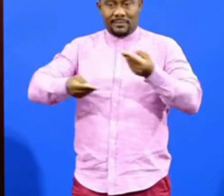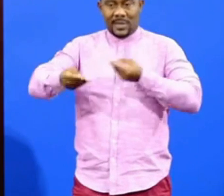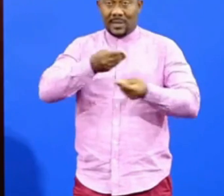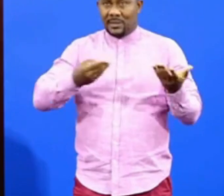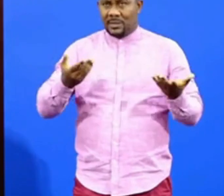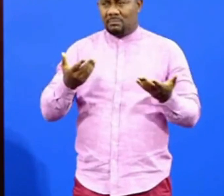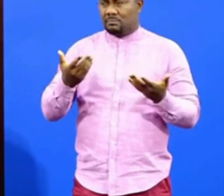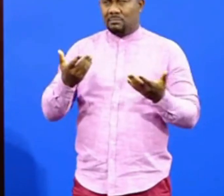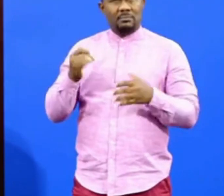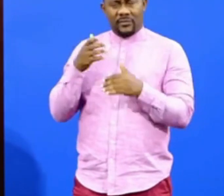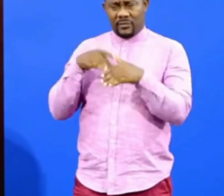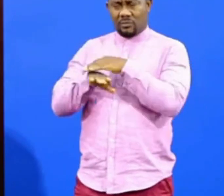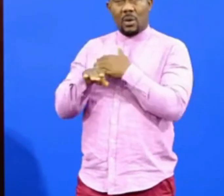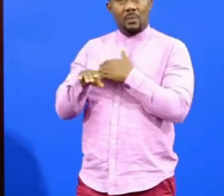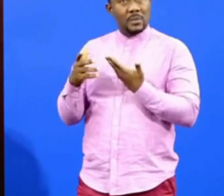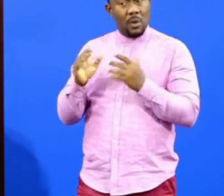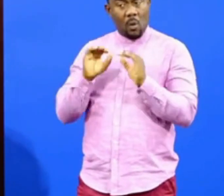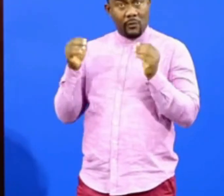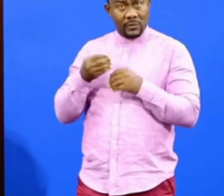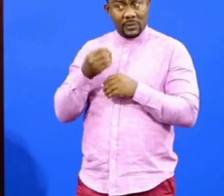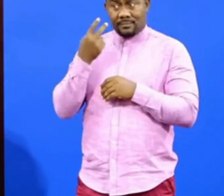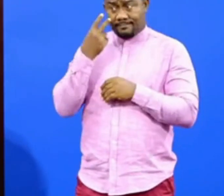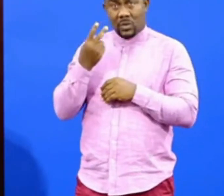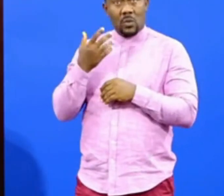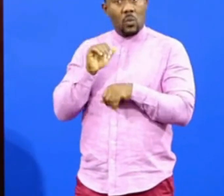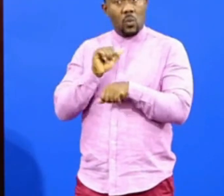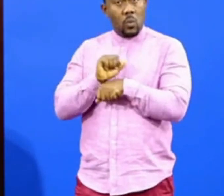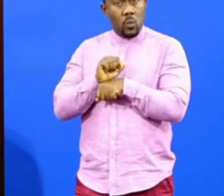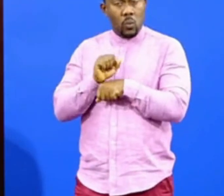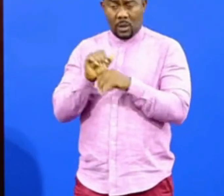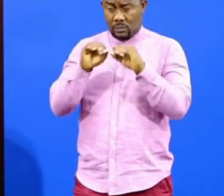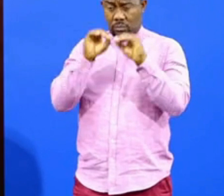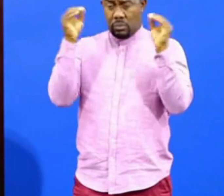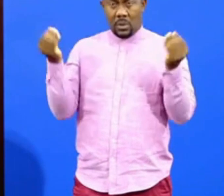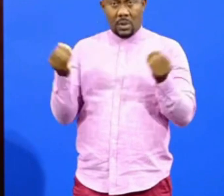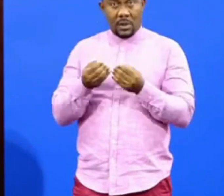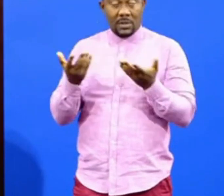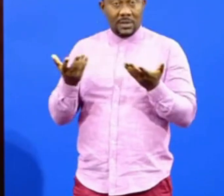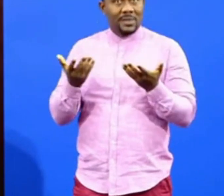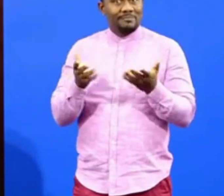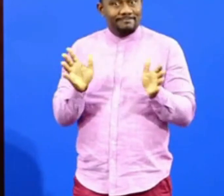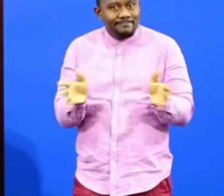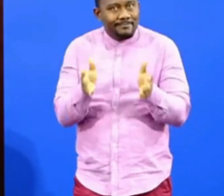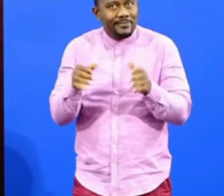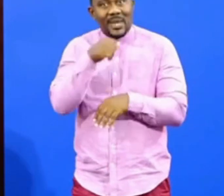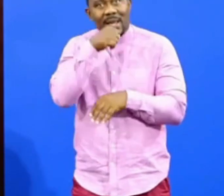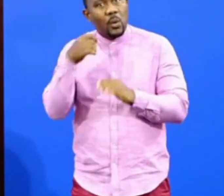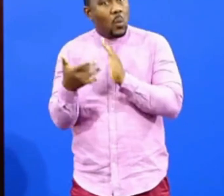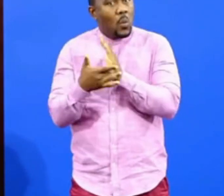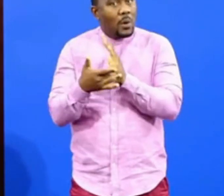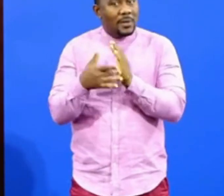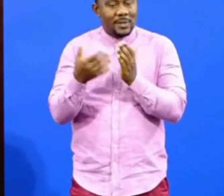when you come and spend time with us that it's really an organization that is bridging agriculture, technology,